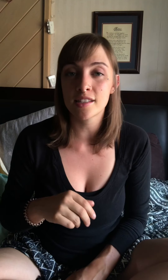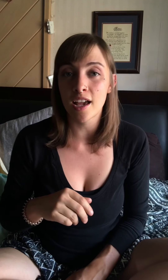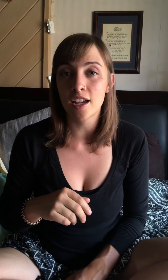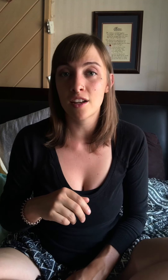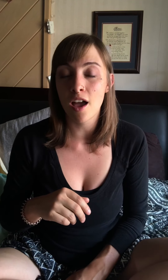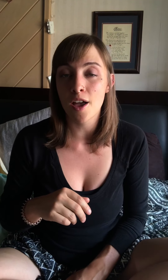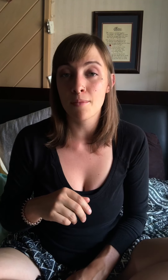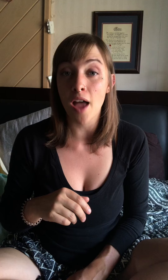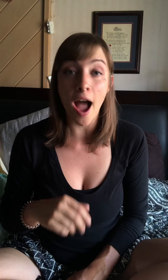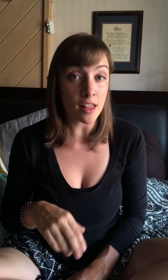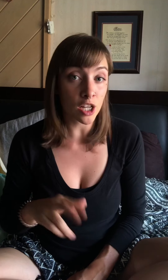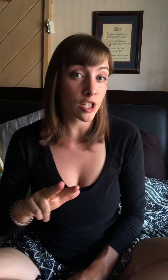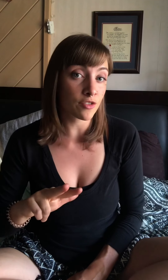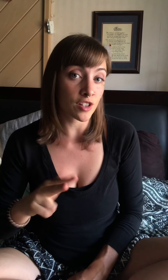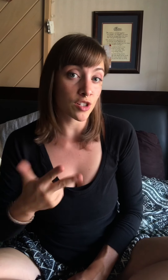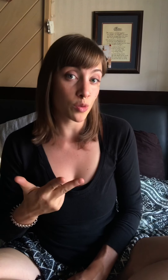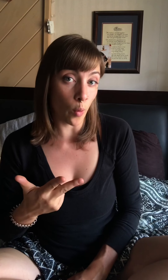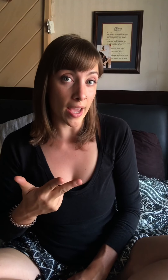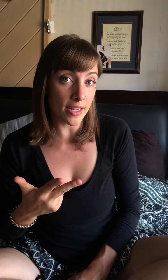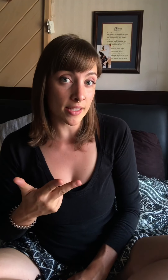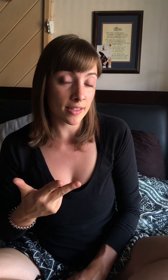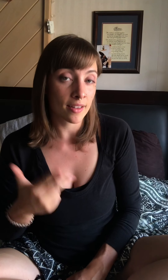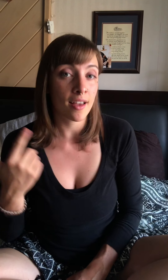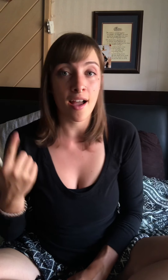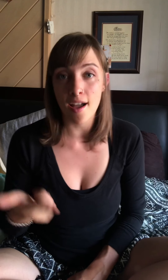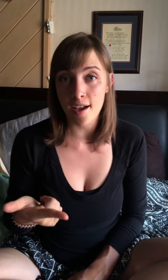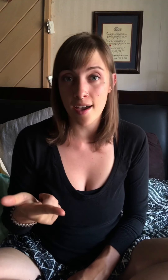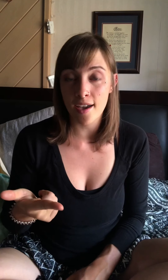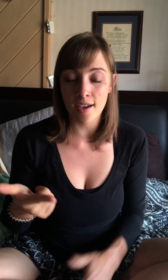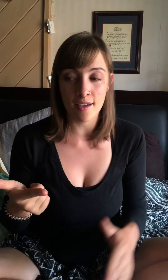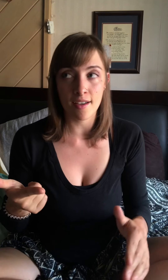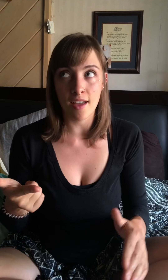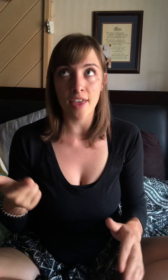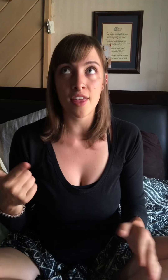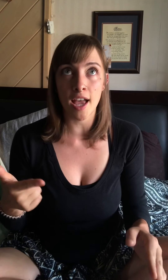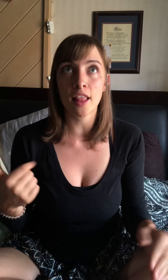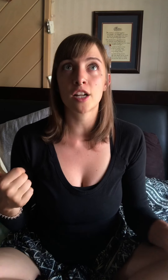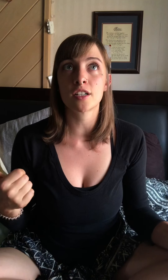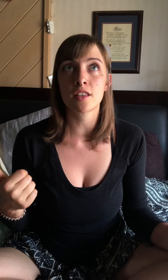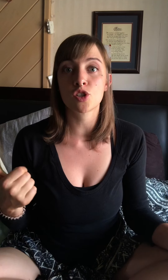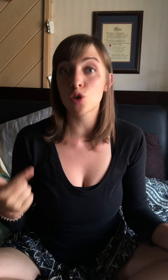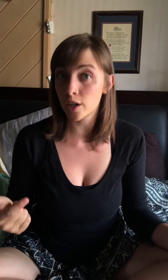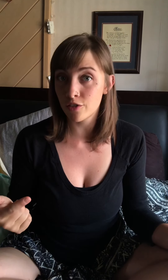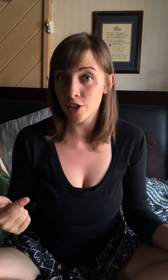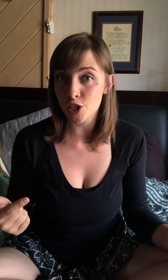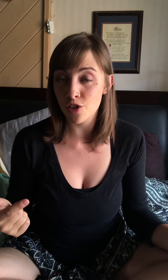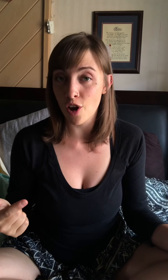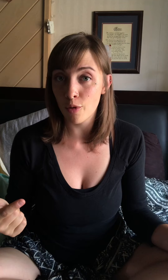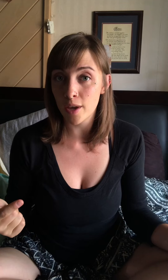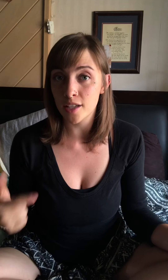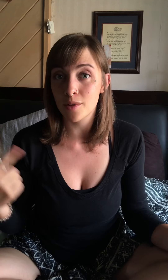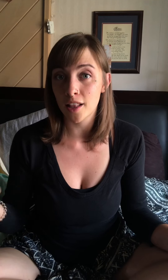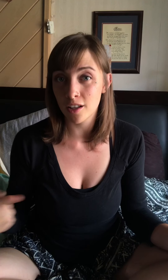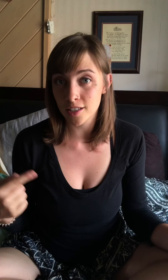sign that I learned for twice. I think I learned the shortened version though, because when I looked it